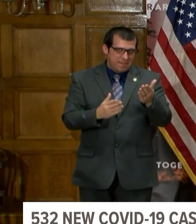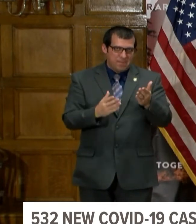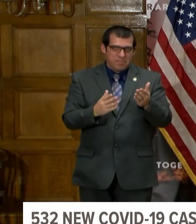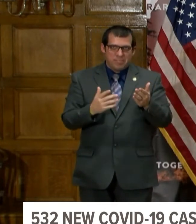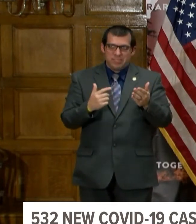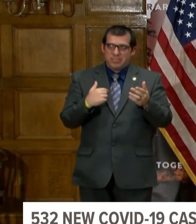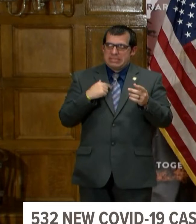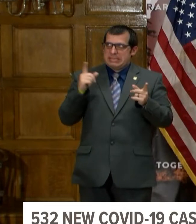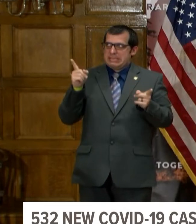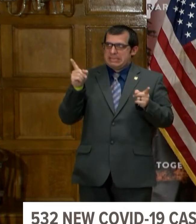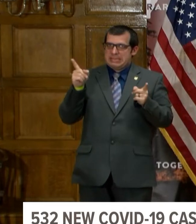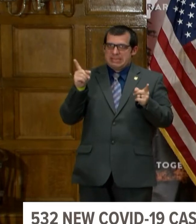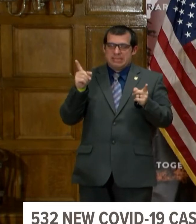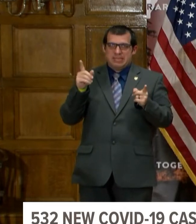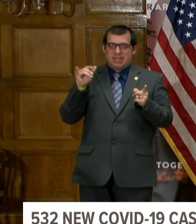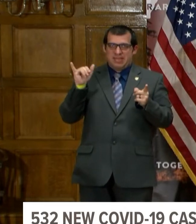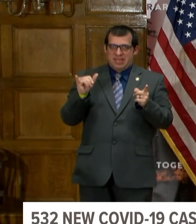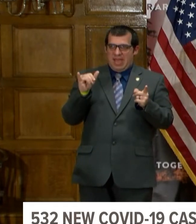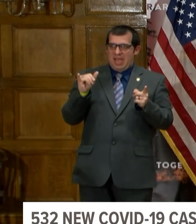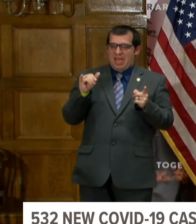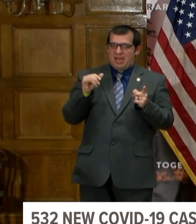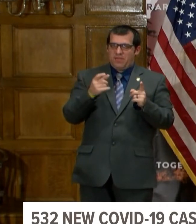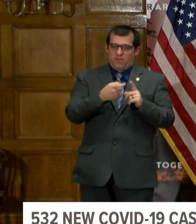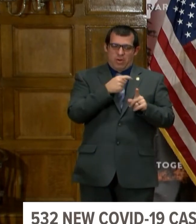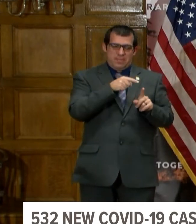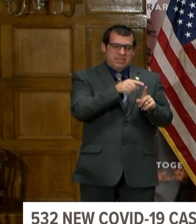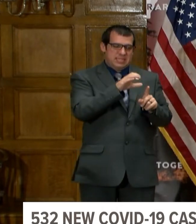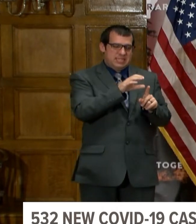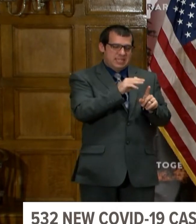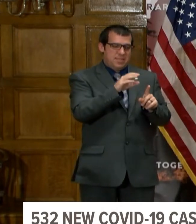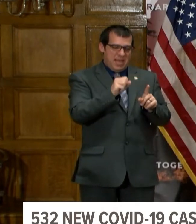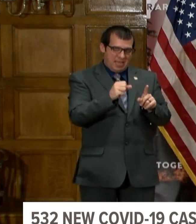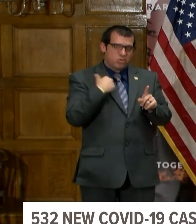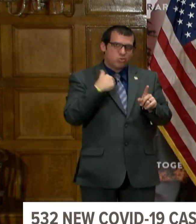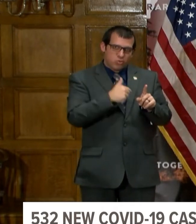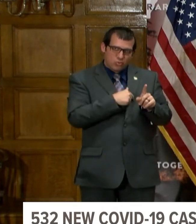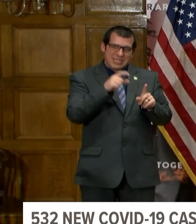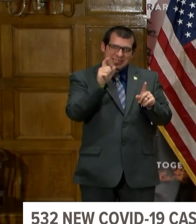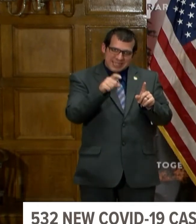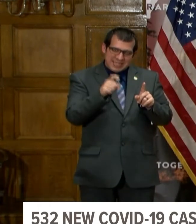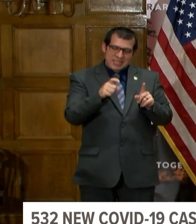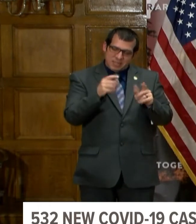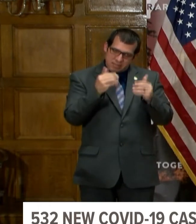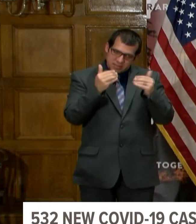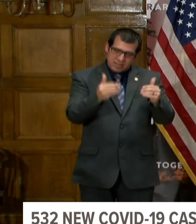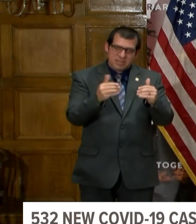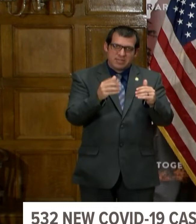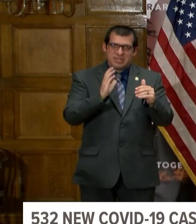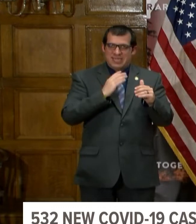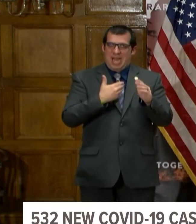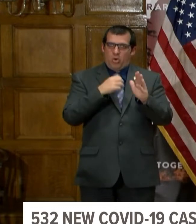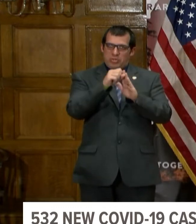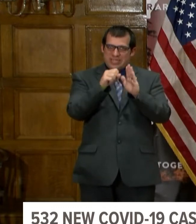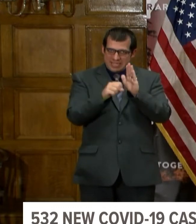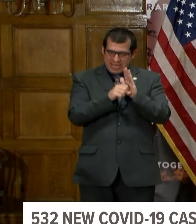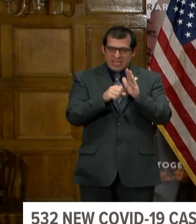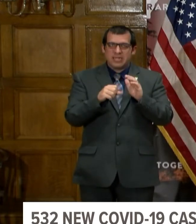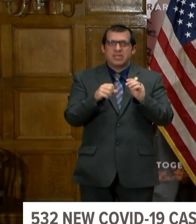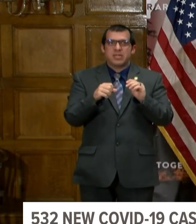this is a directive from CMS that we needed to take action at the state level to